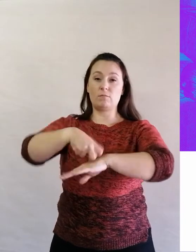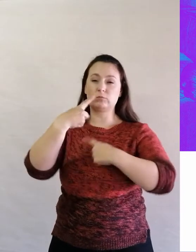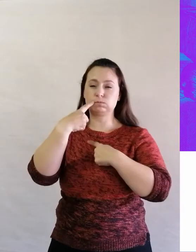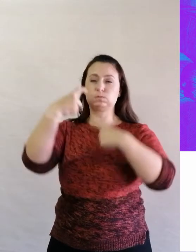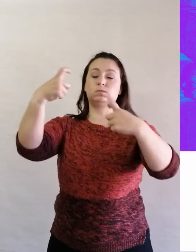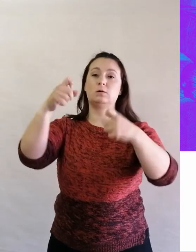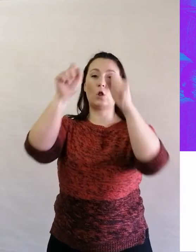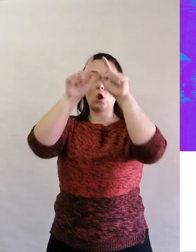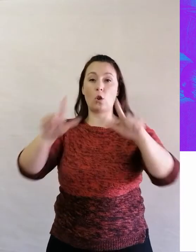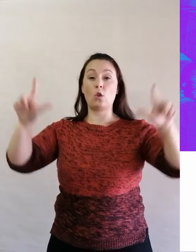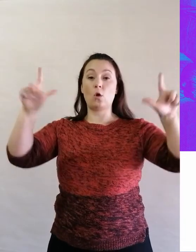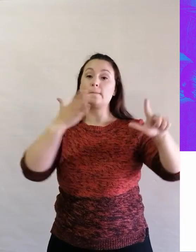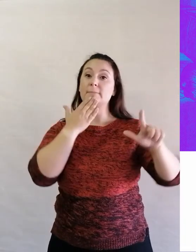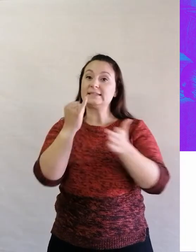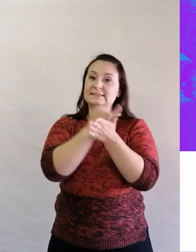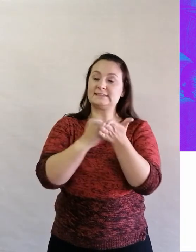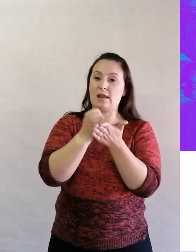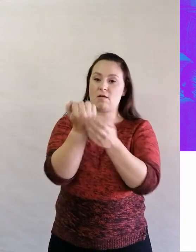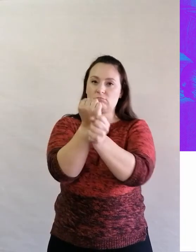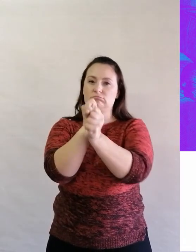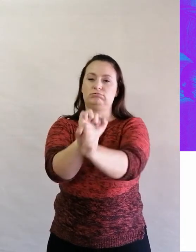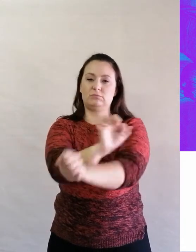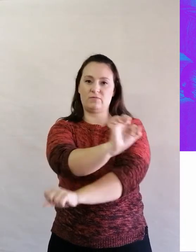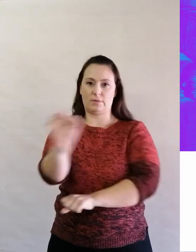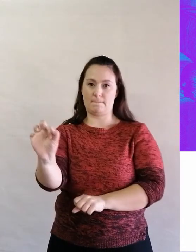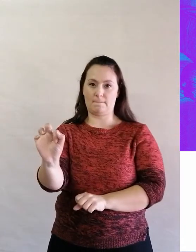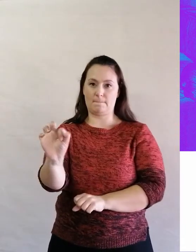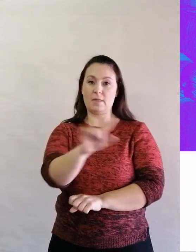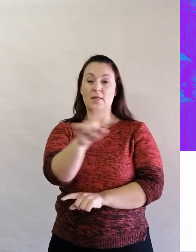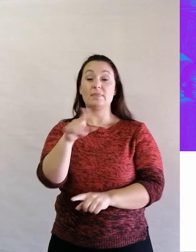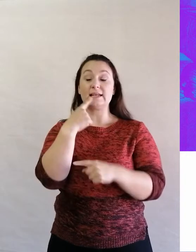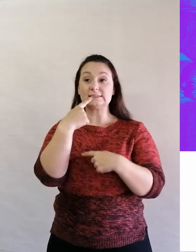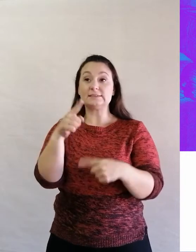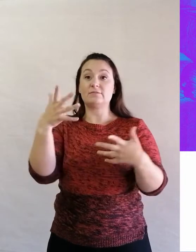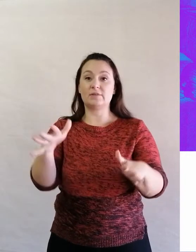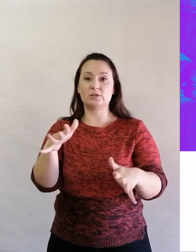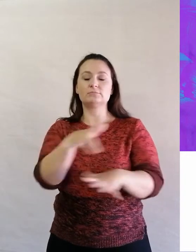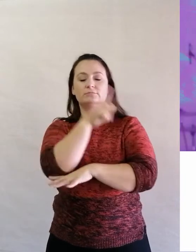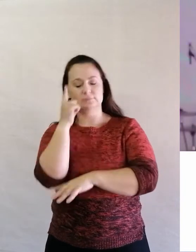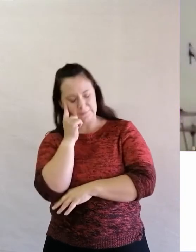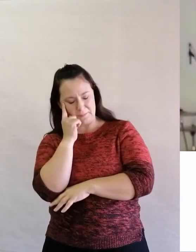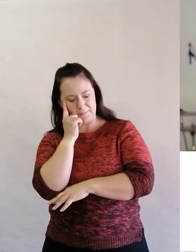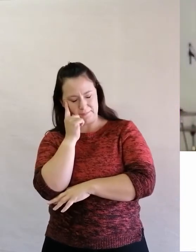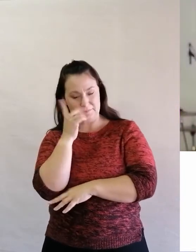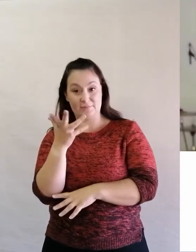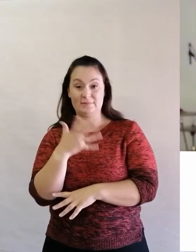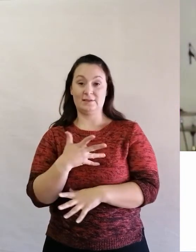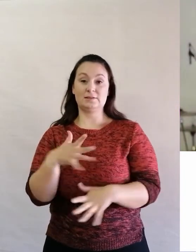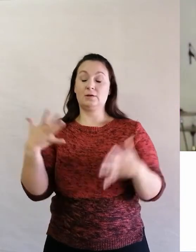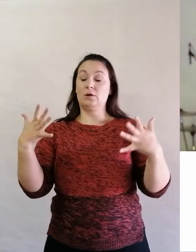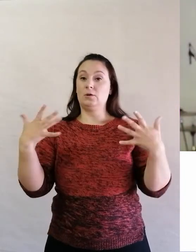"Lord, do not hold the sin against them." And when he had said this, he fell asleep. What a dramatic moment.